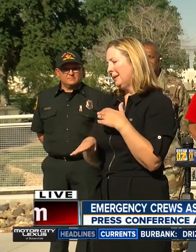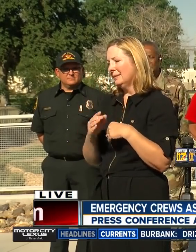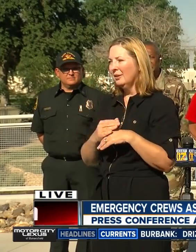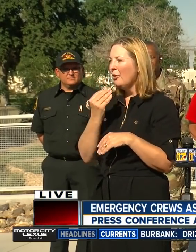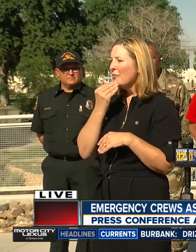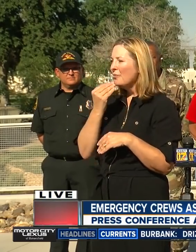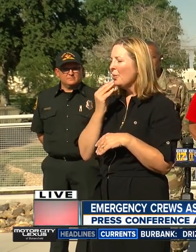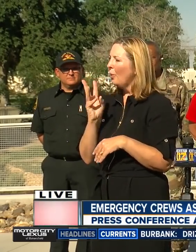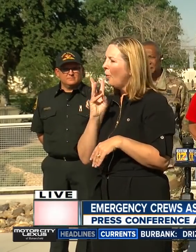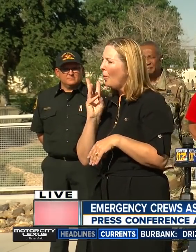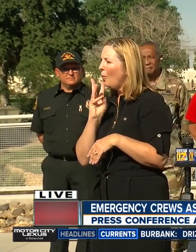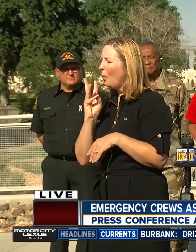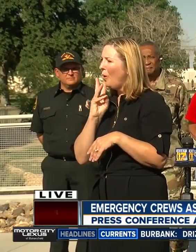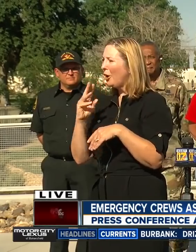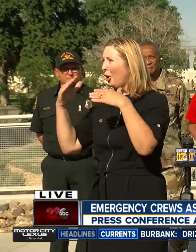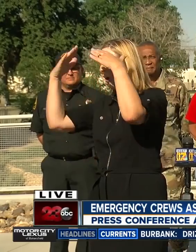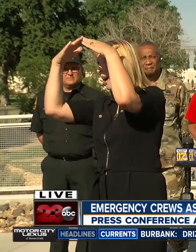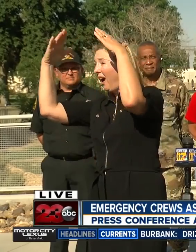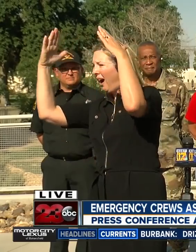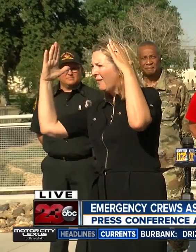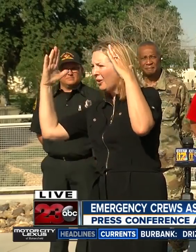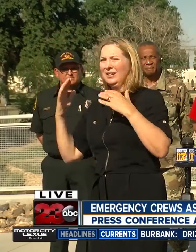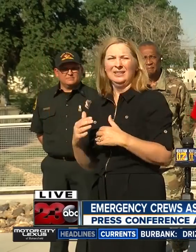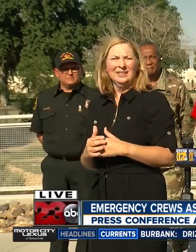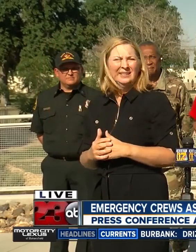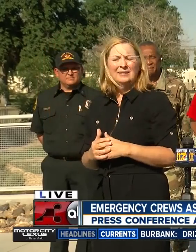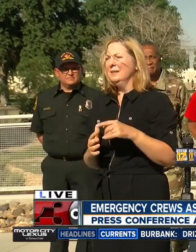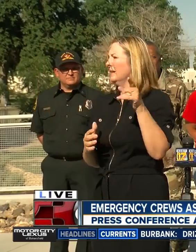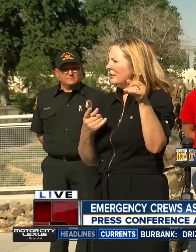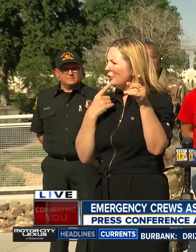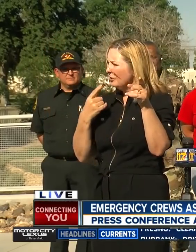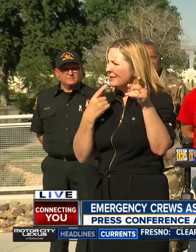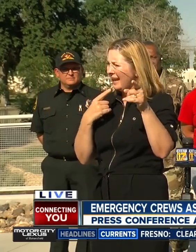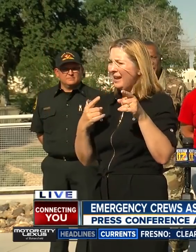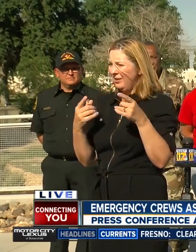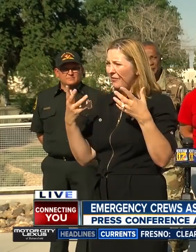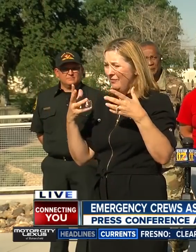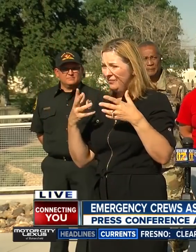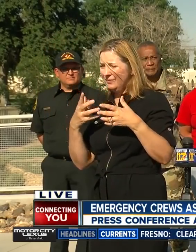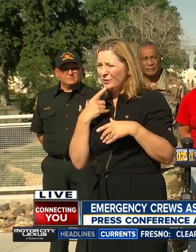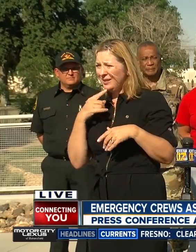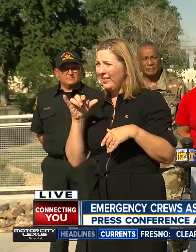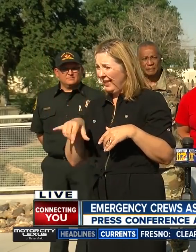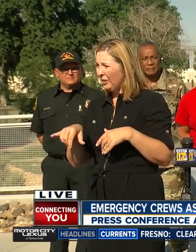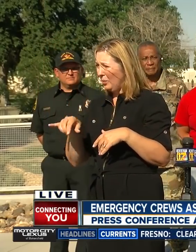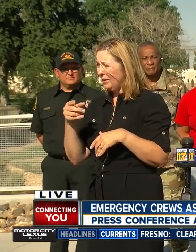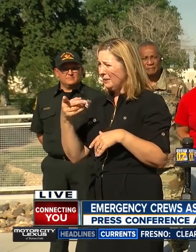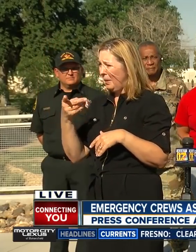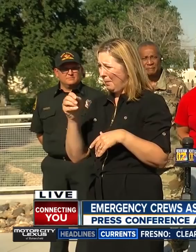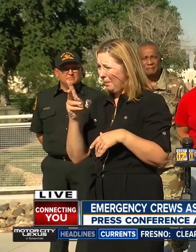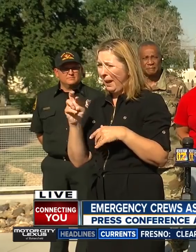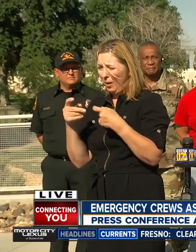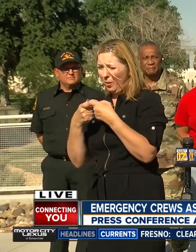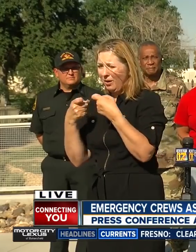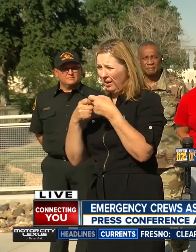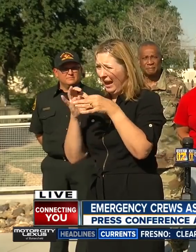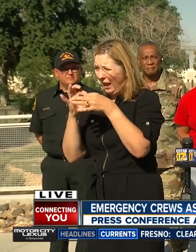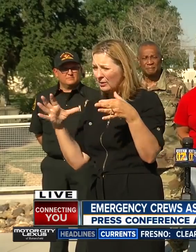cover. Thank you. Did you say there were outages up there, power or gas? Yes. Well, Ridgecrest area, yeah, there